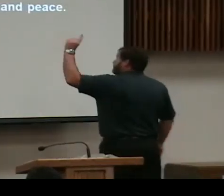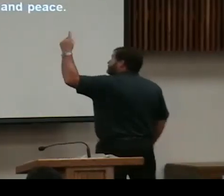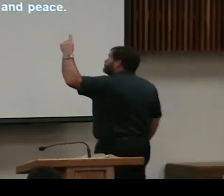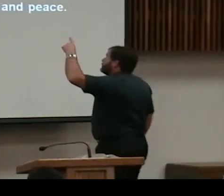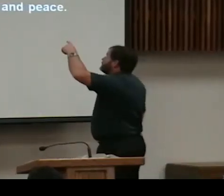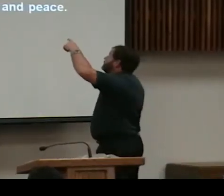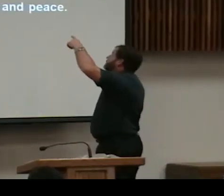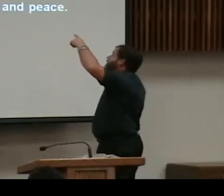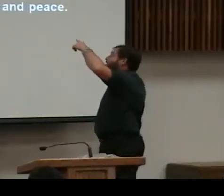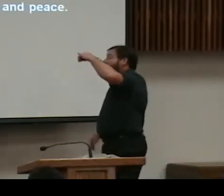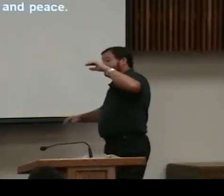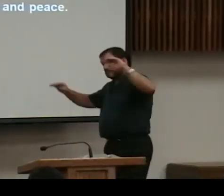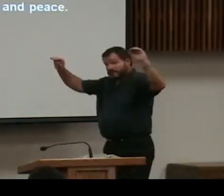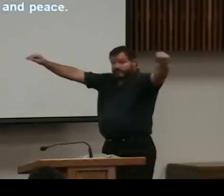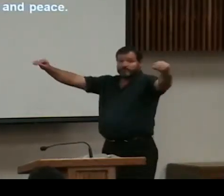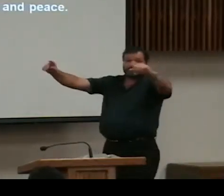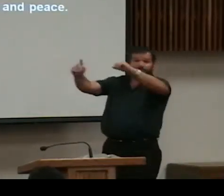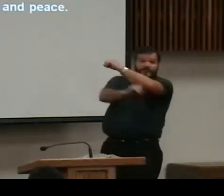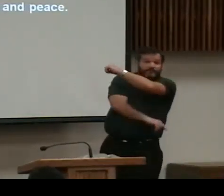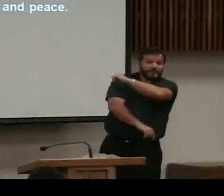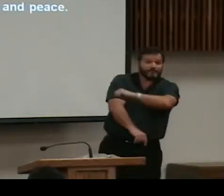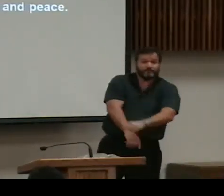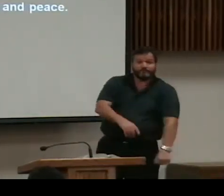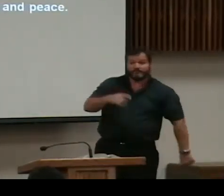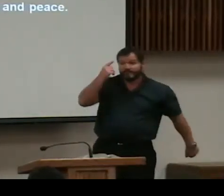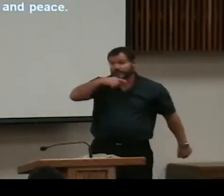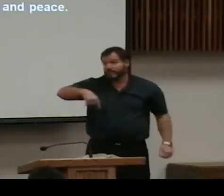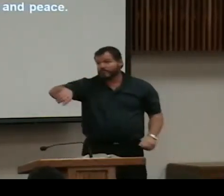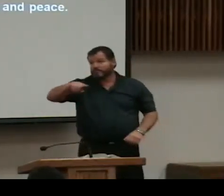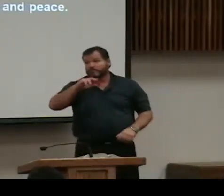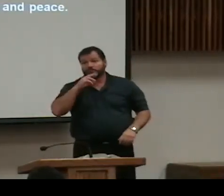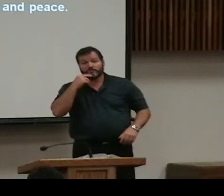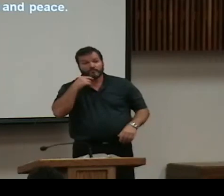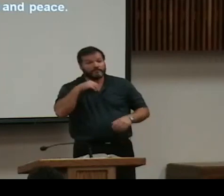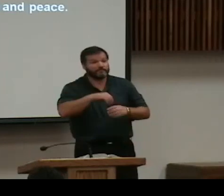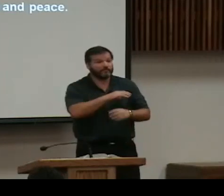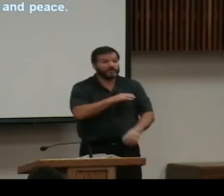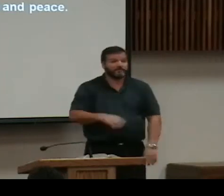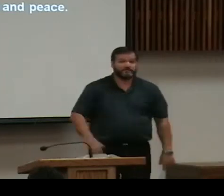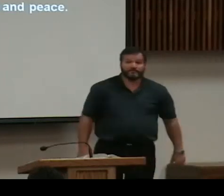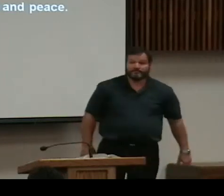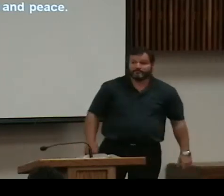The first one up there. There's no condemnation for those who are in Christ.